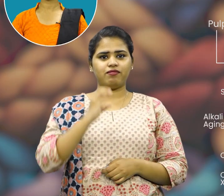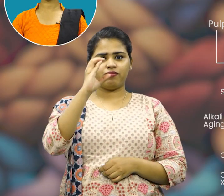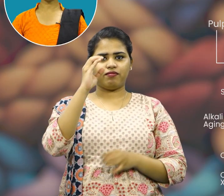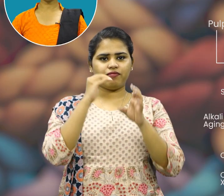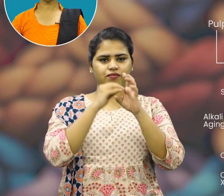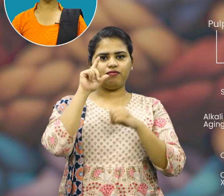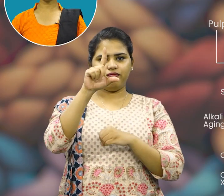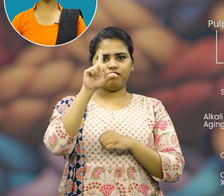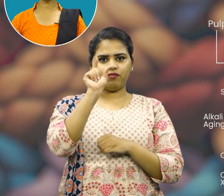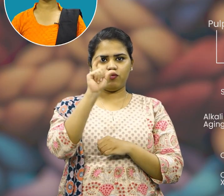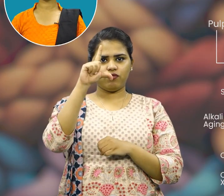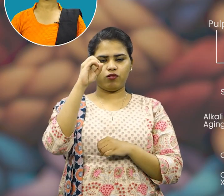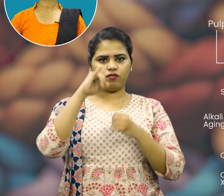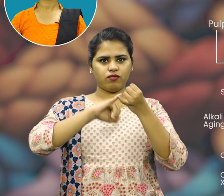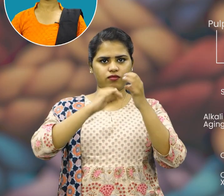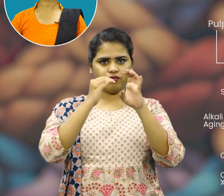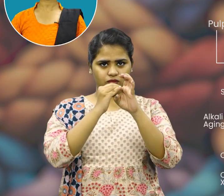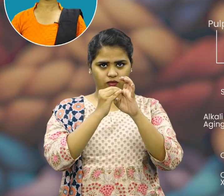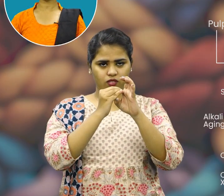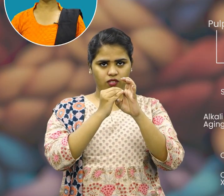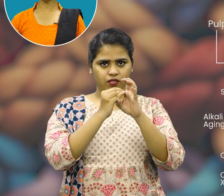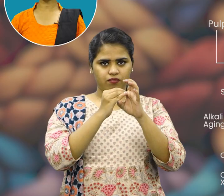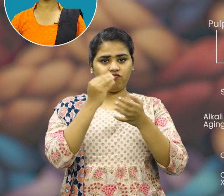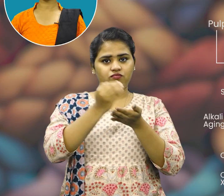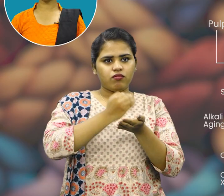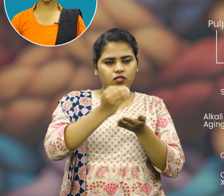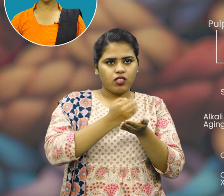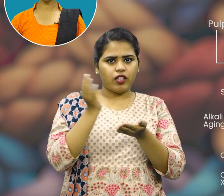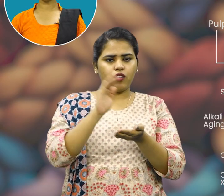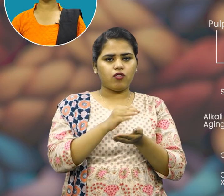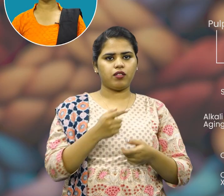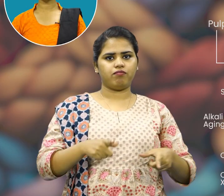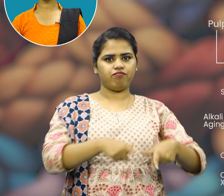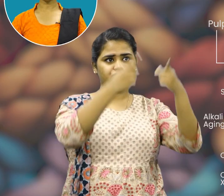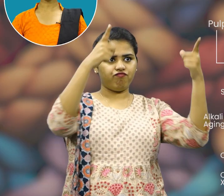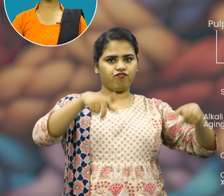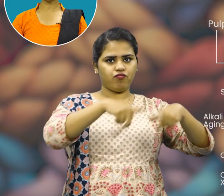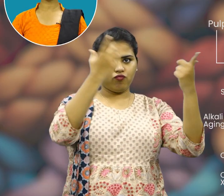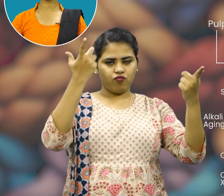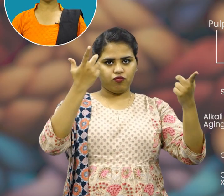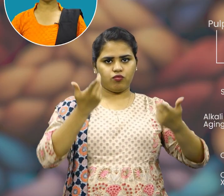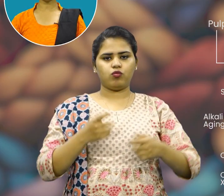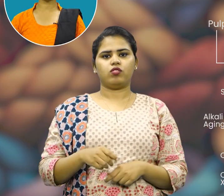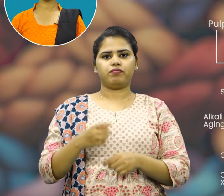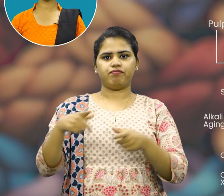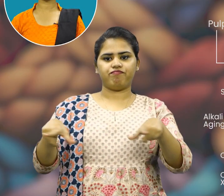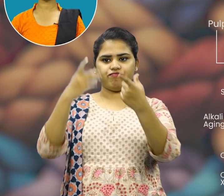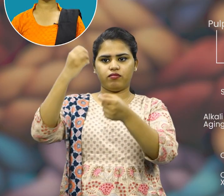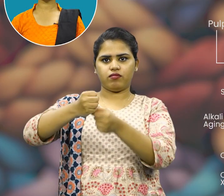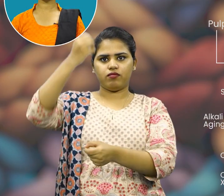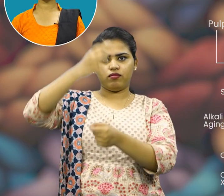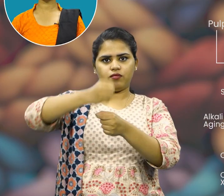The cellulose that was collected from the wood or bamboo pulp